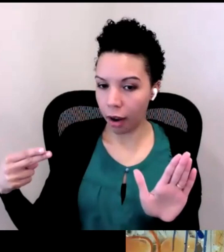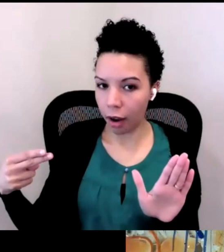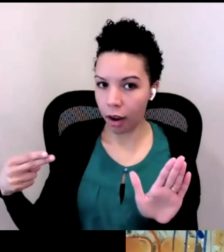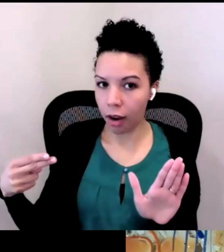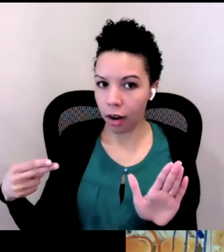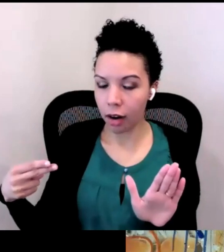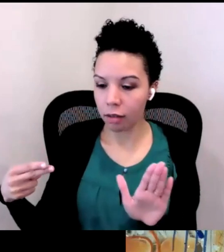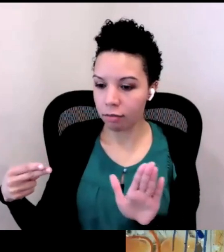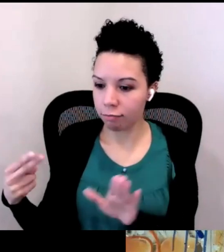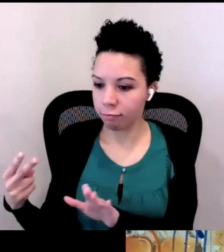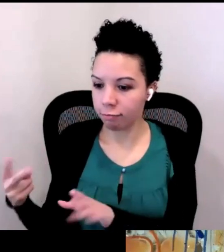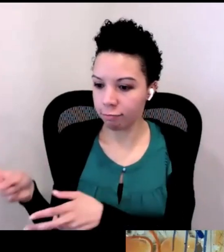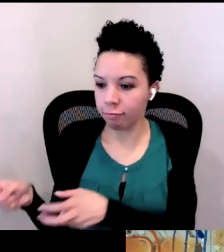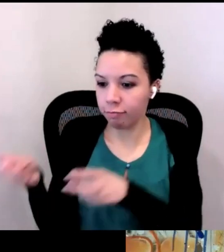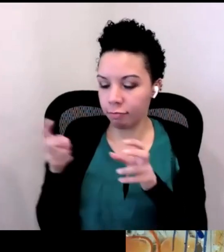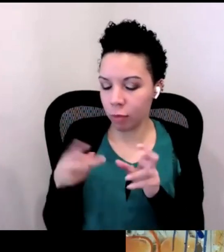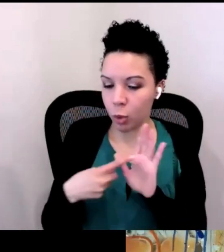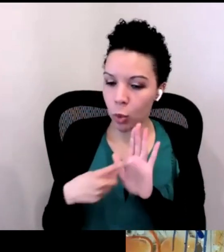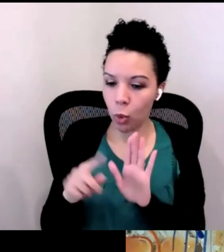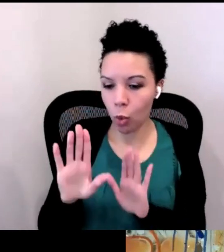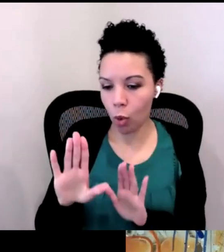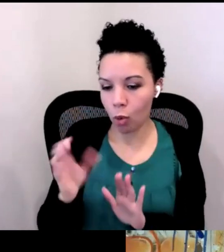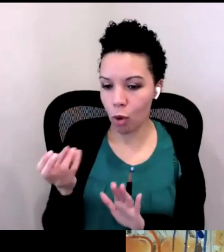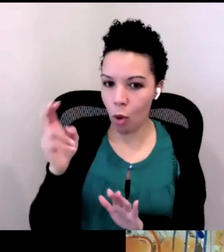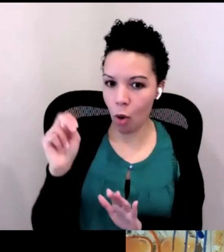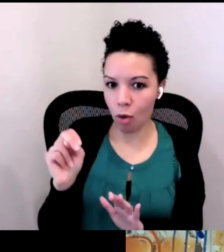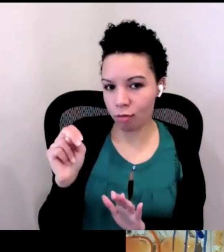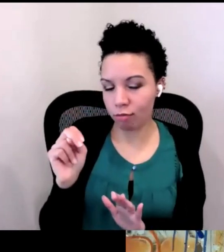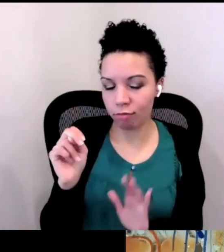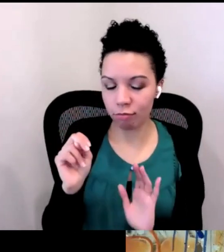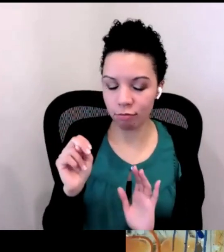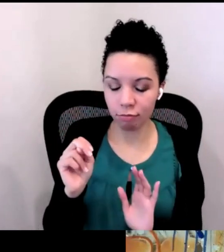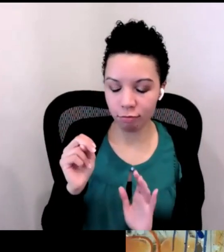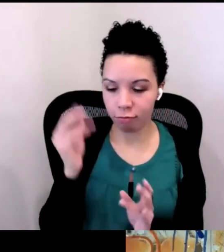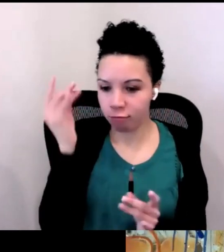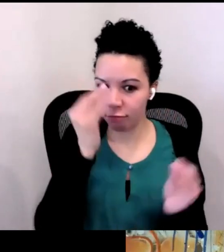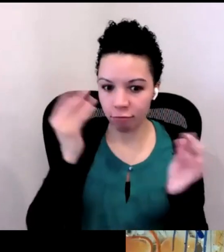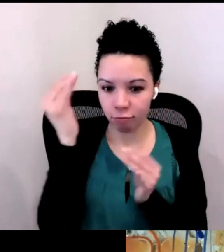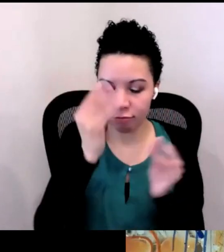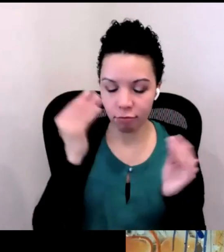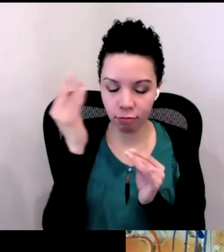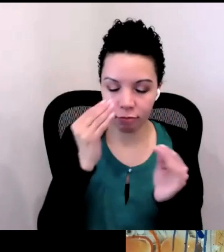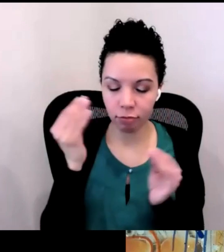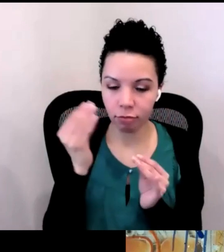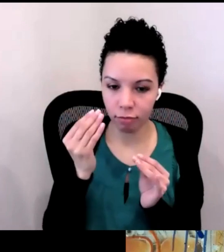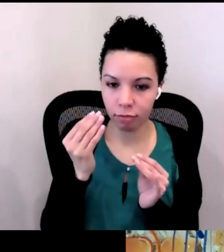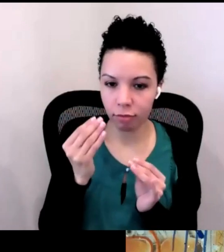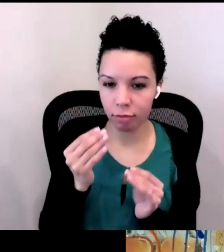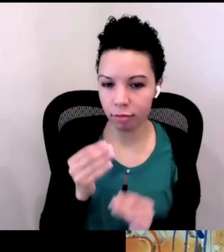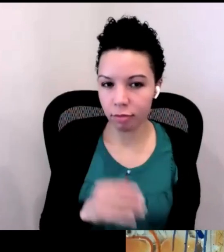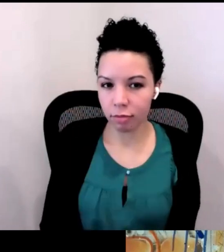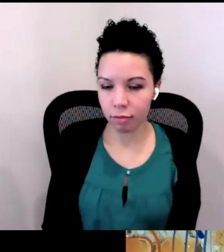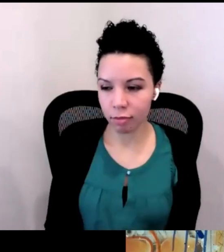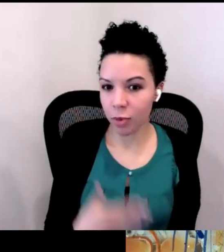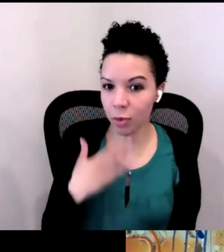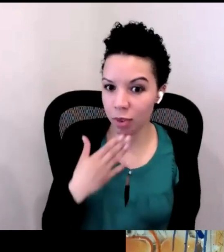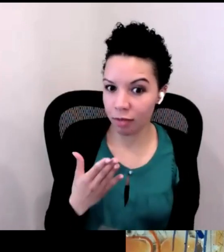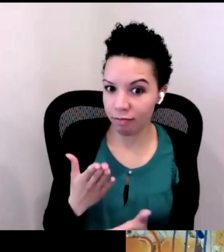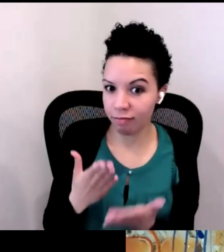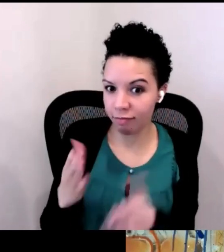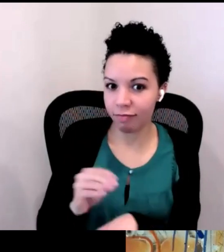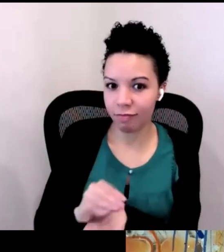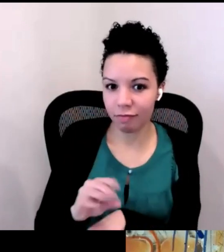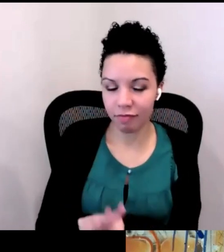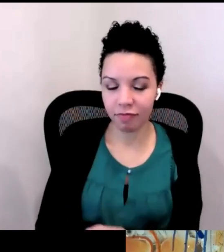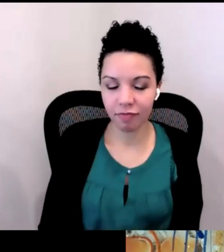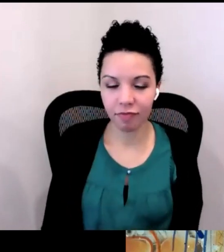your own take on that brand to show that you're thinking about this exact work? That's really good advice